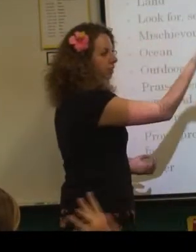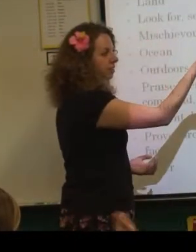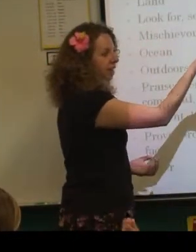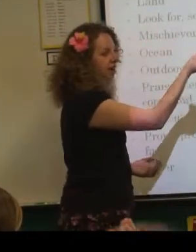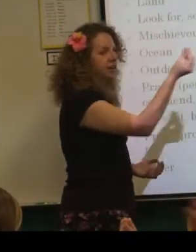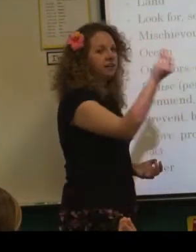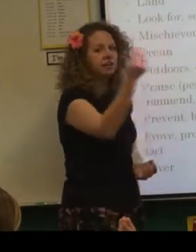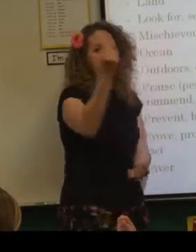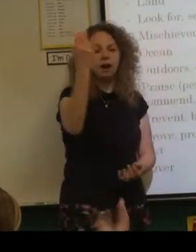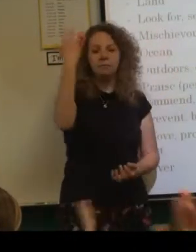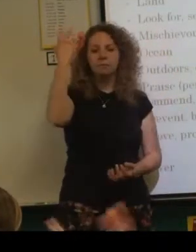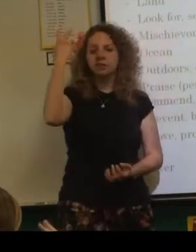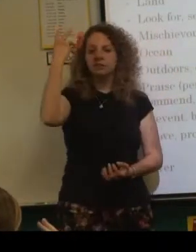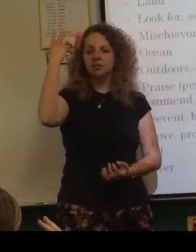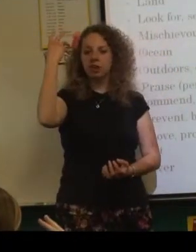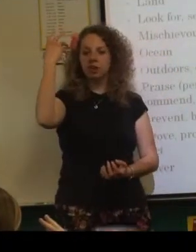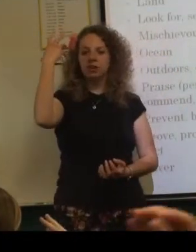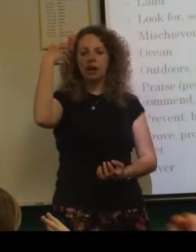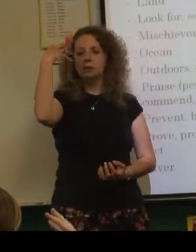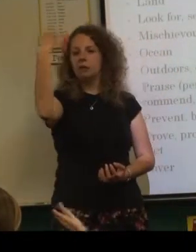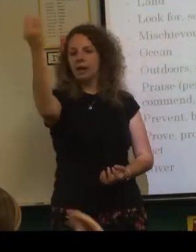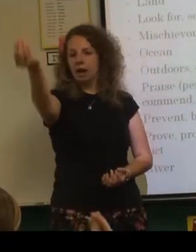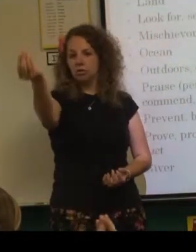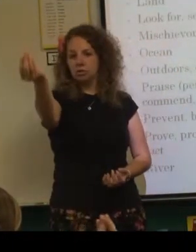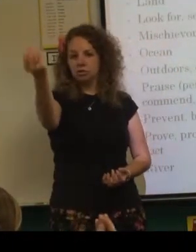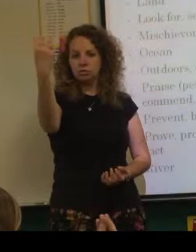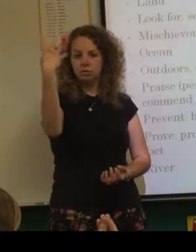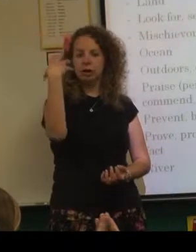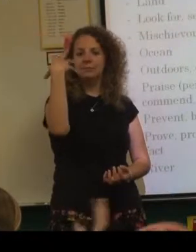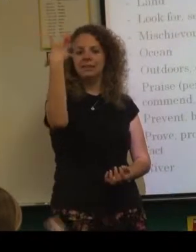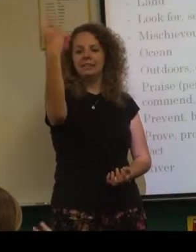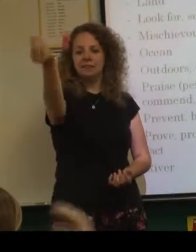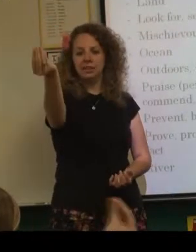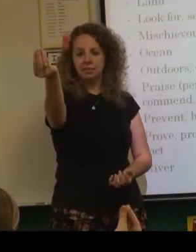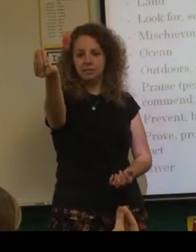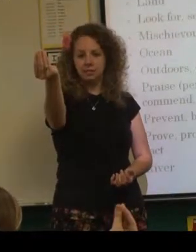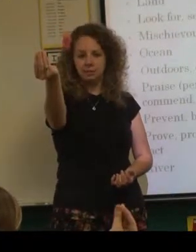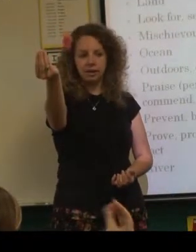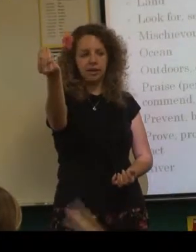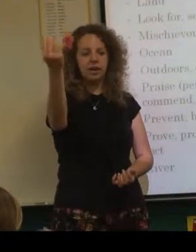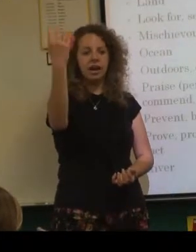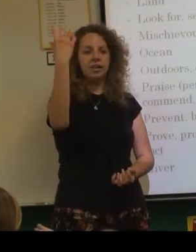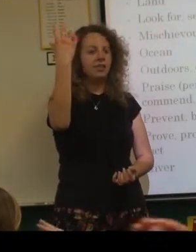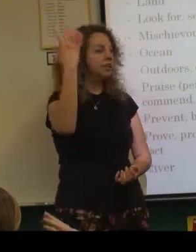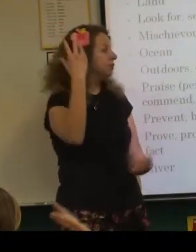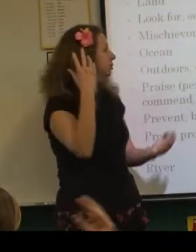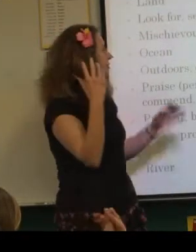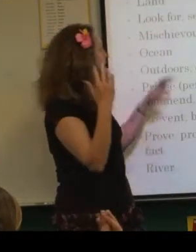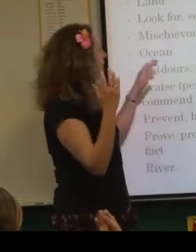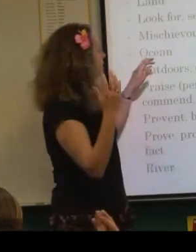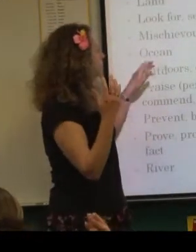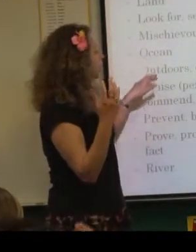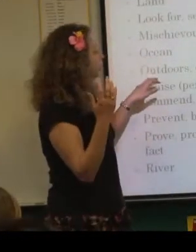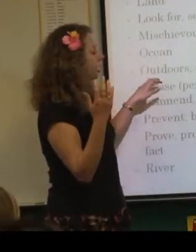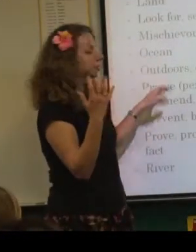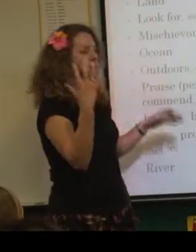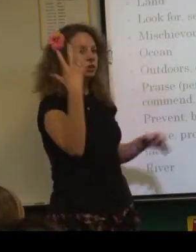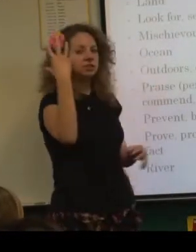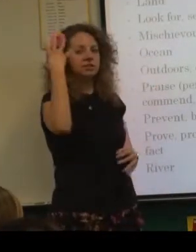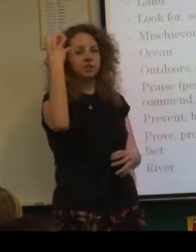like that. And so I'm going out, or I'm leaving this way. And then if you're doing outside or outdoors, then I would